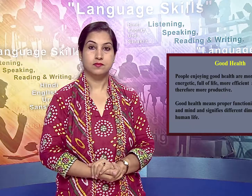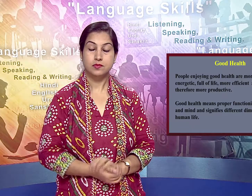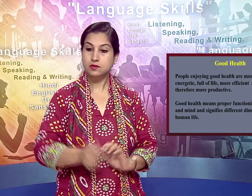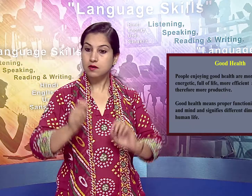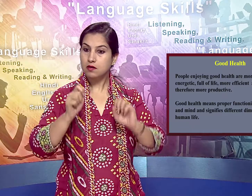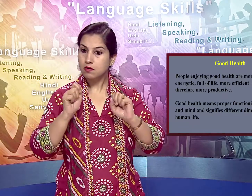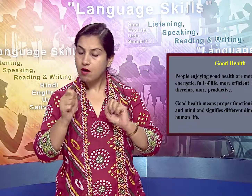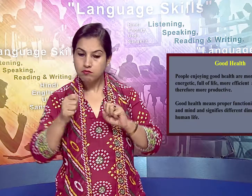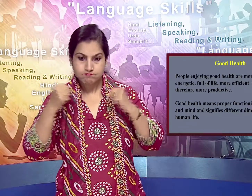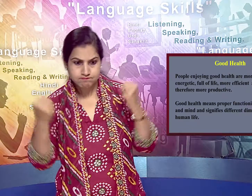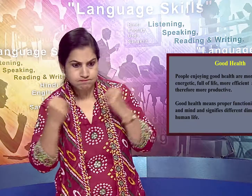more efficient at work,